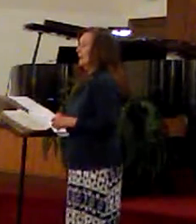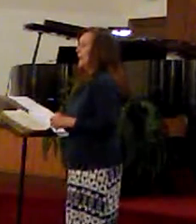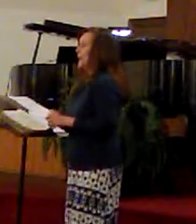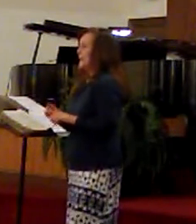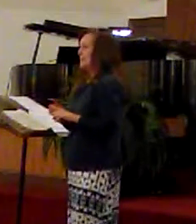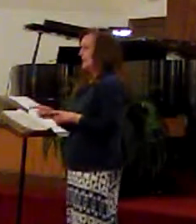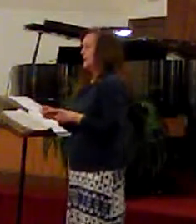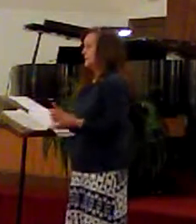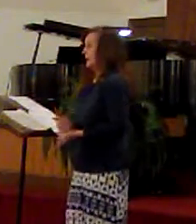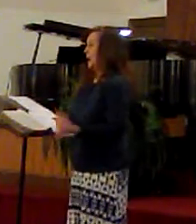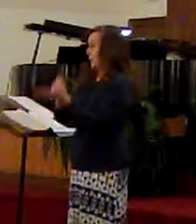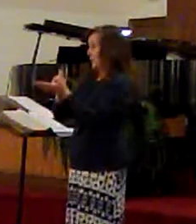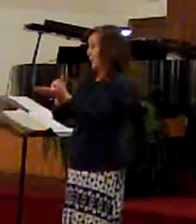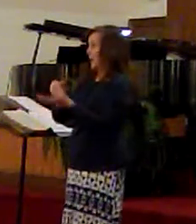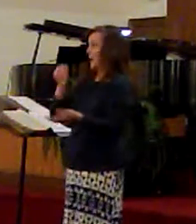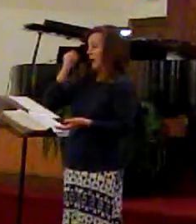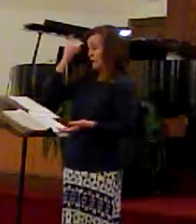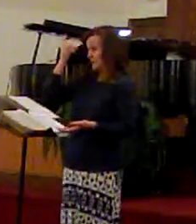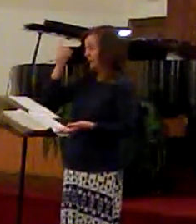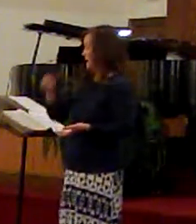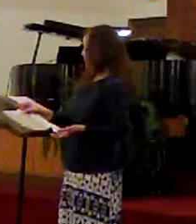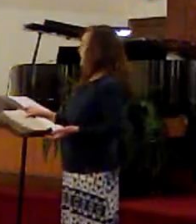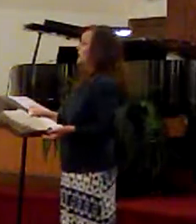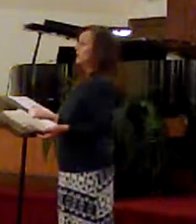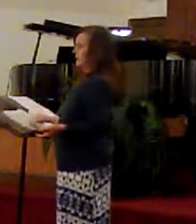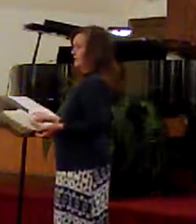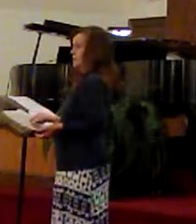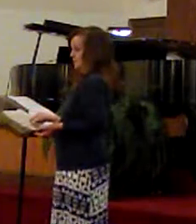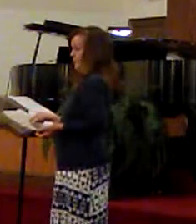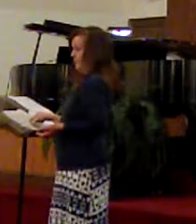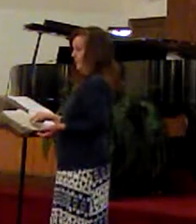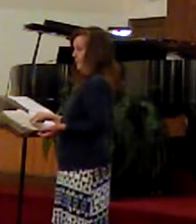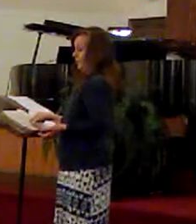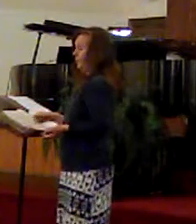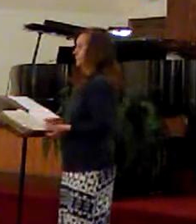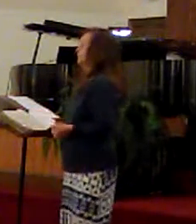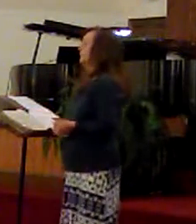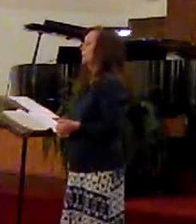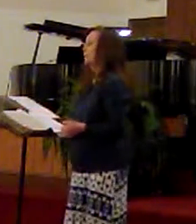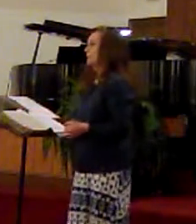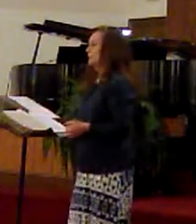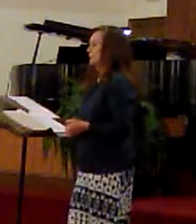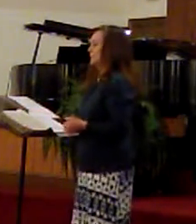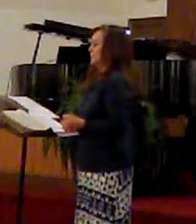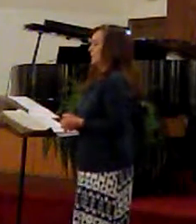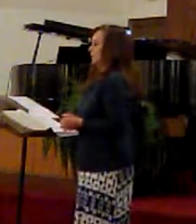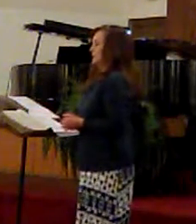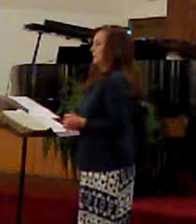You have to be careful. Very careful. And starting out